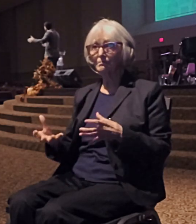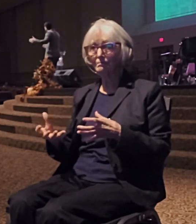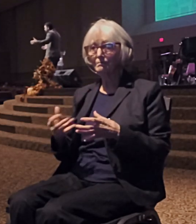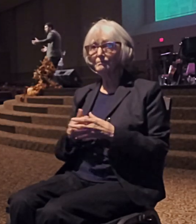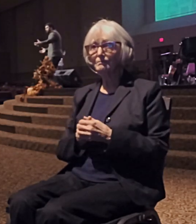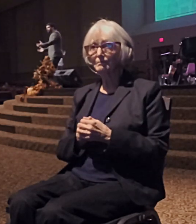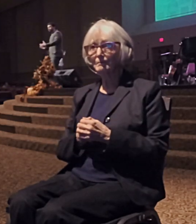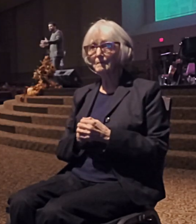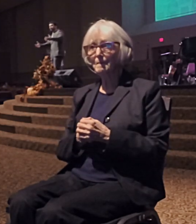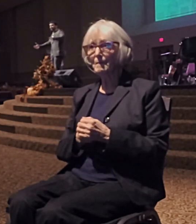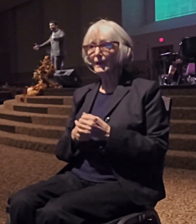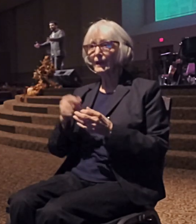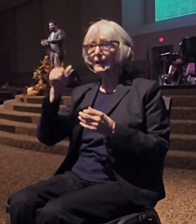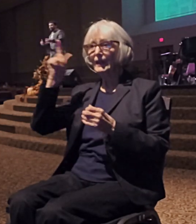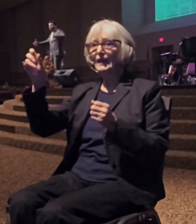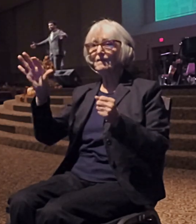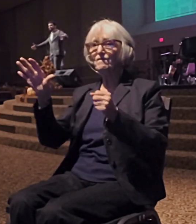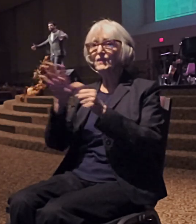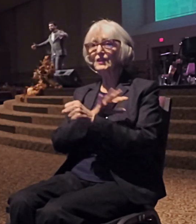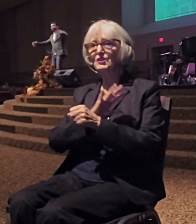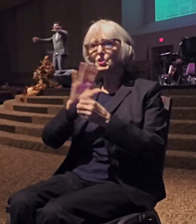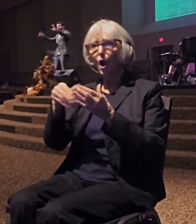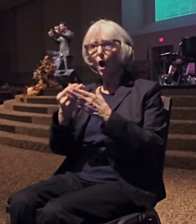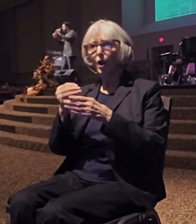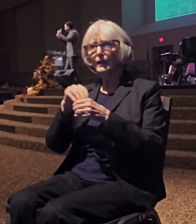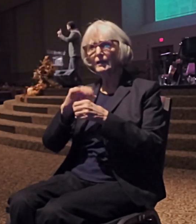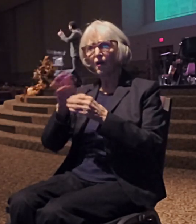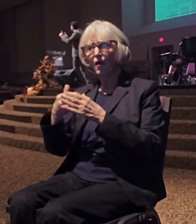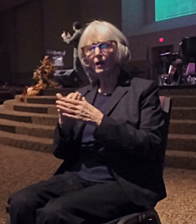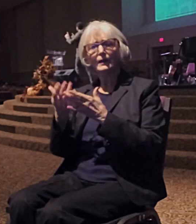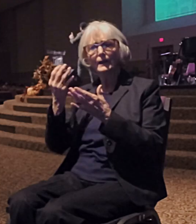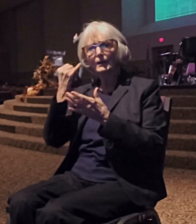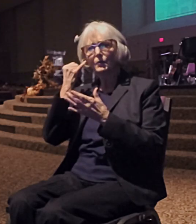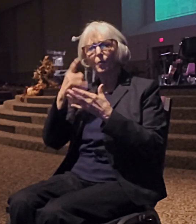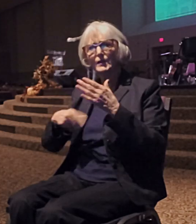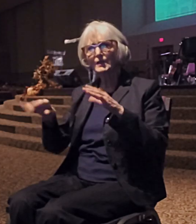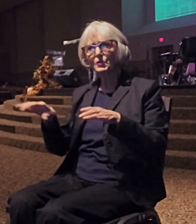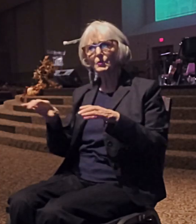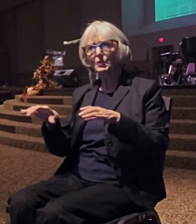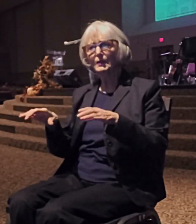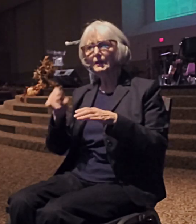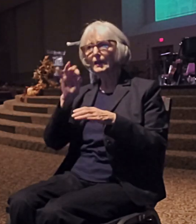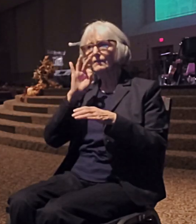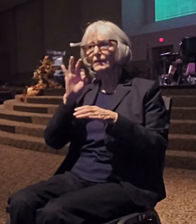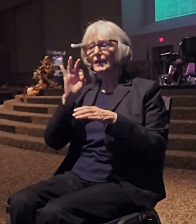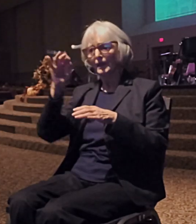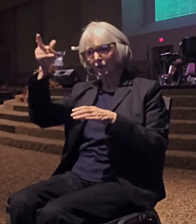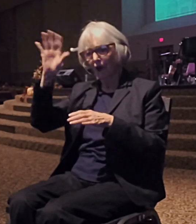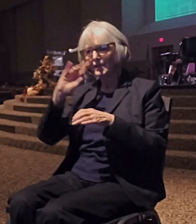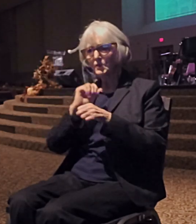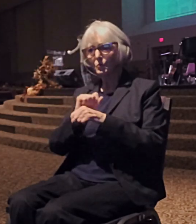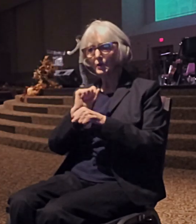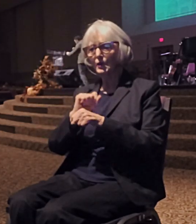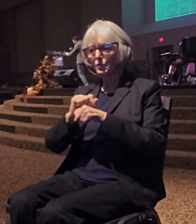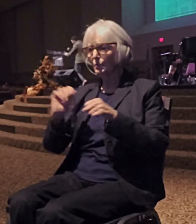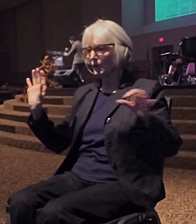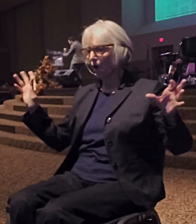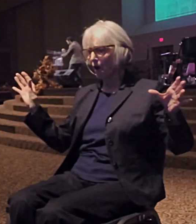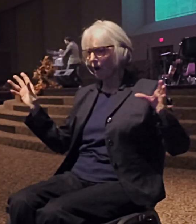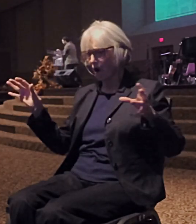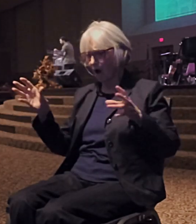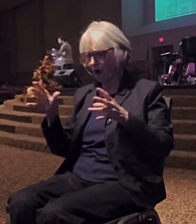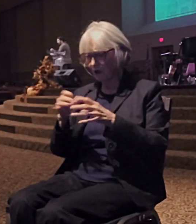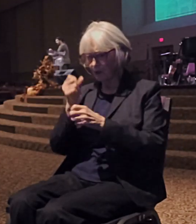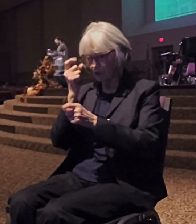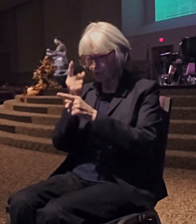It makes that statement, who fills all in all. What is Jesus doing? That Jesus is actively at work as God is working to bring all things back